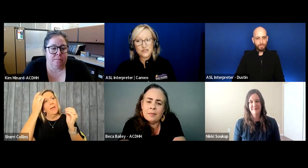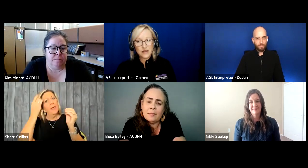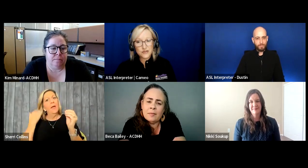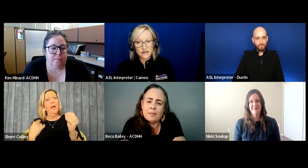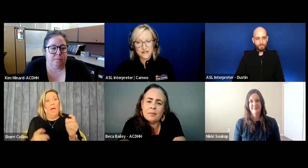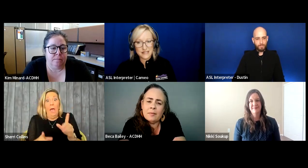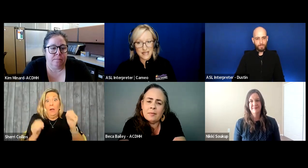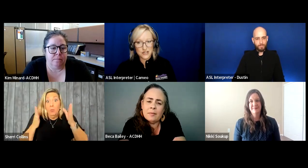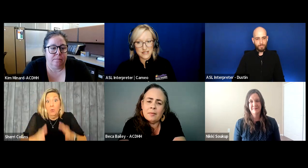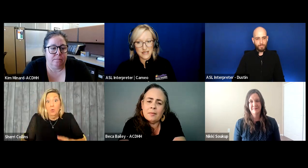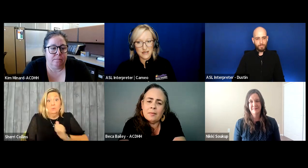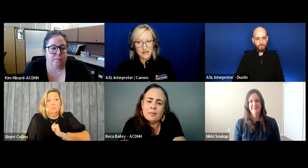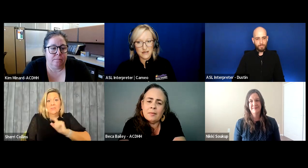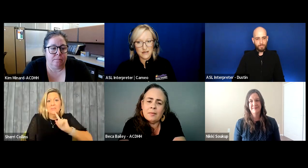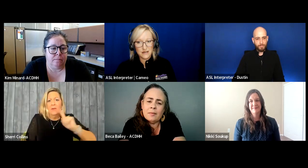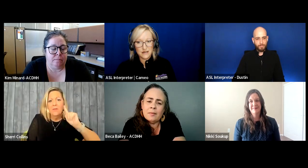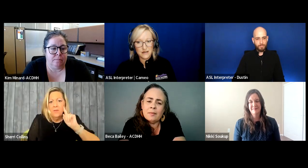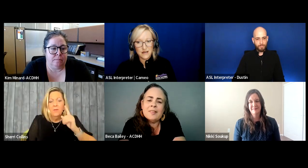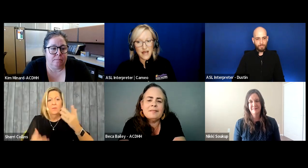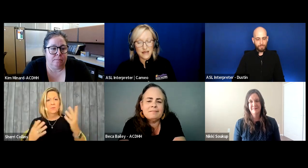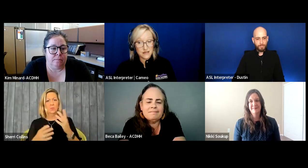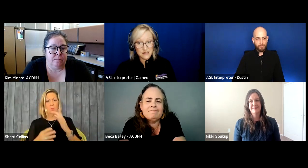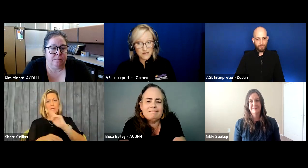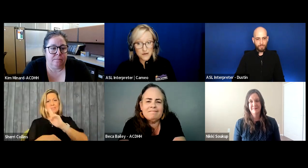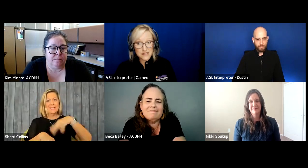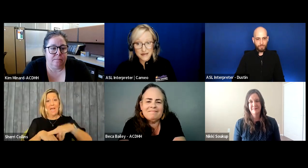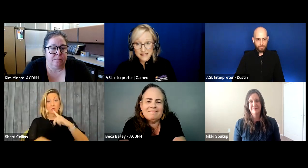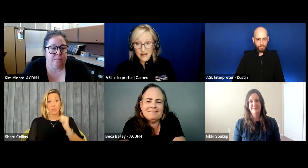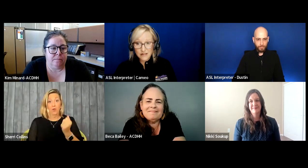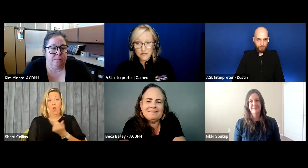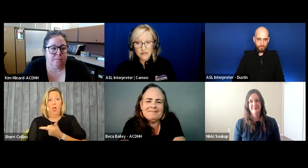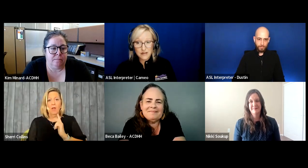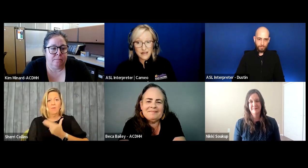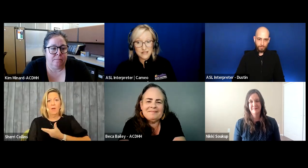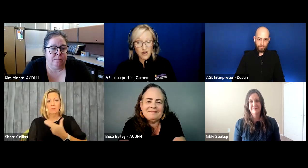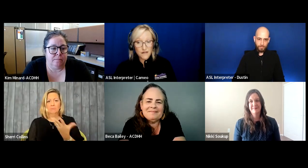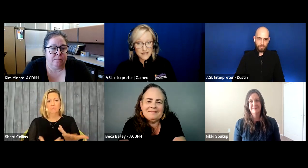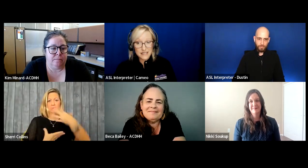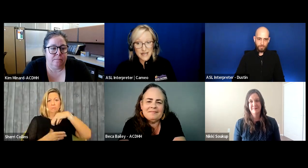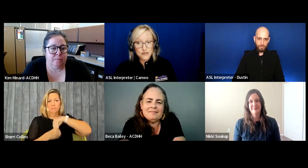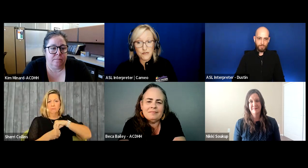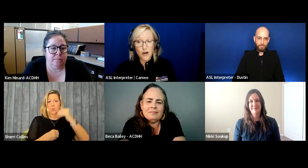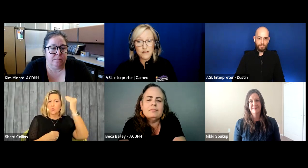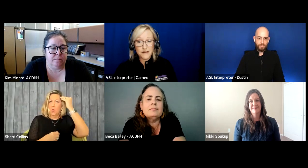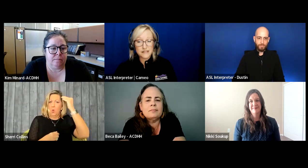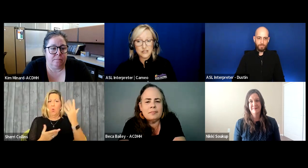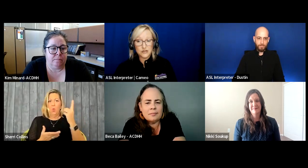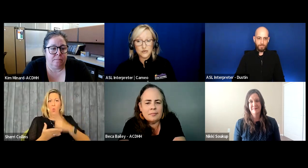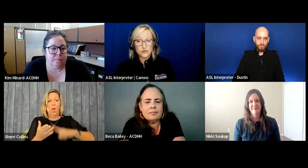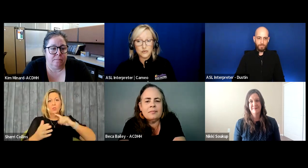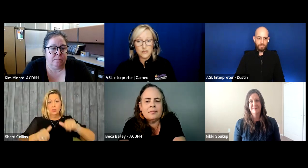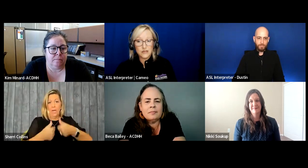As director of this agency and a deaf person myself, it's obviously natural for all of